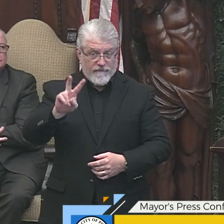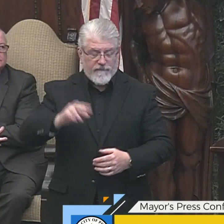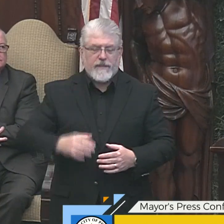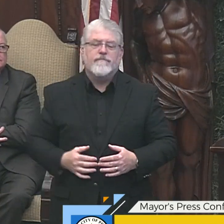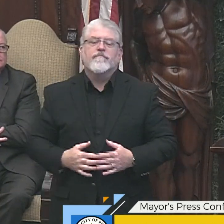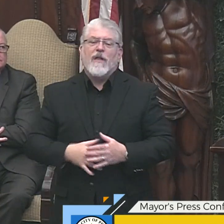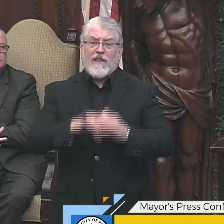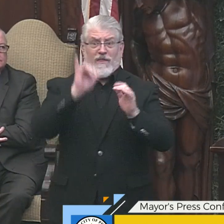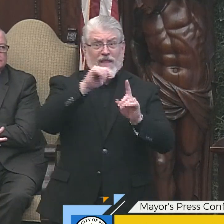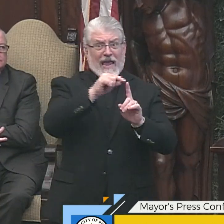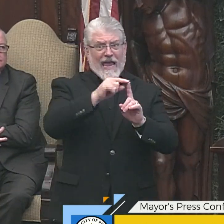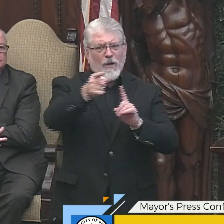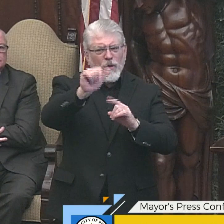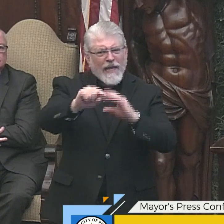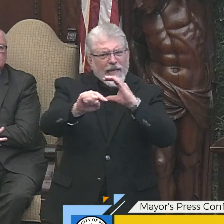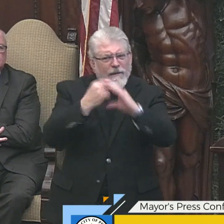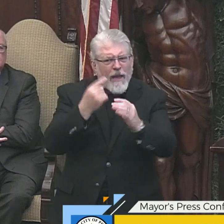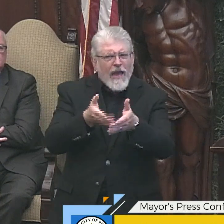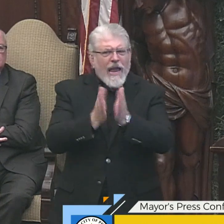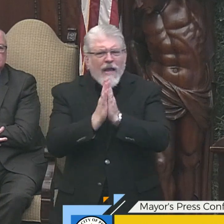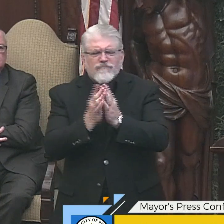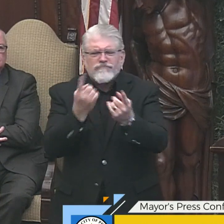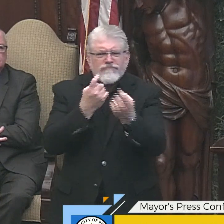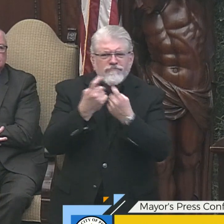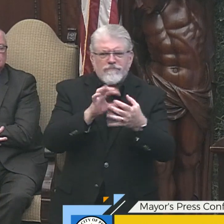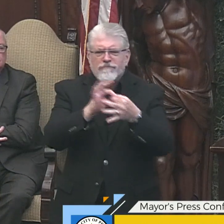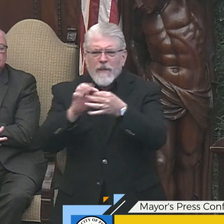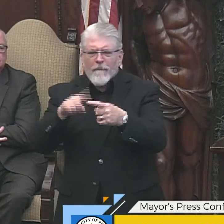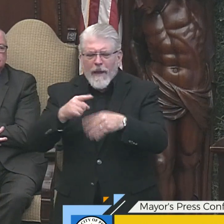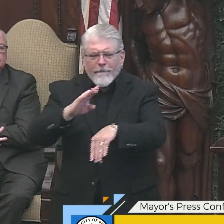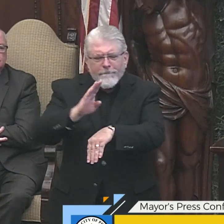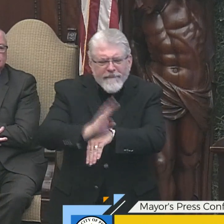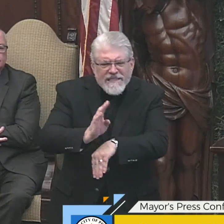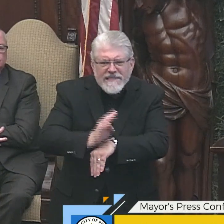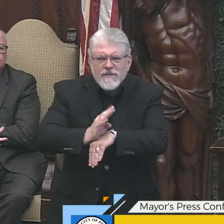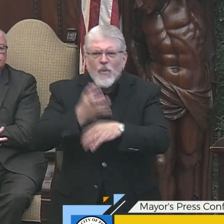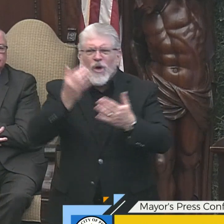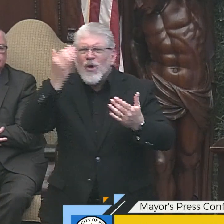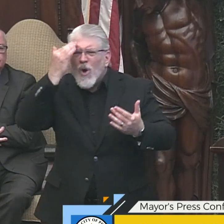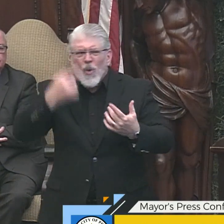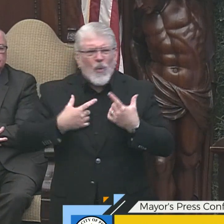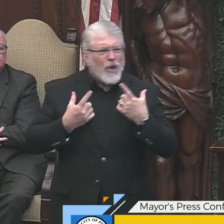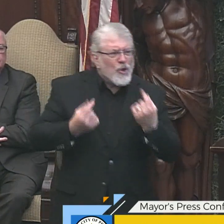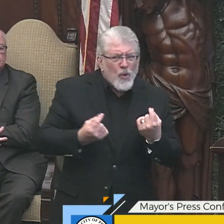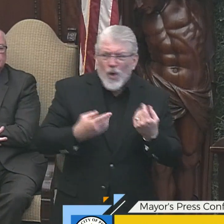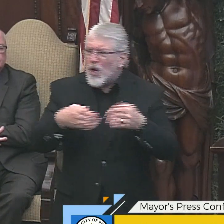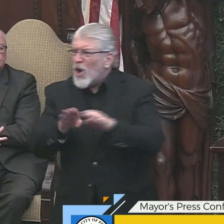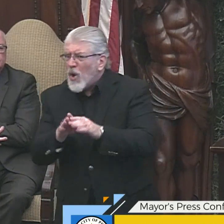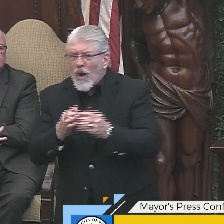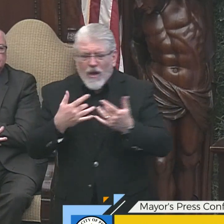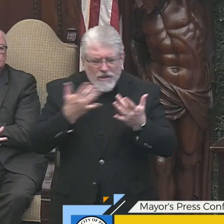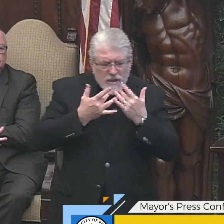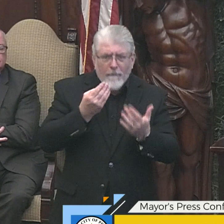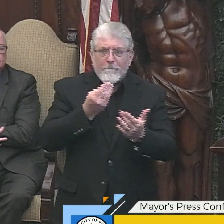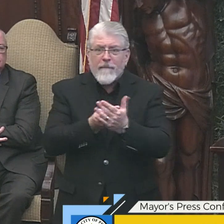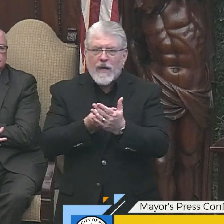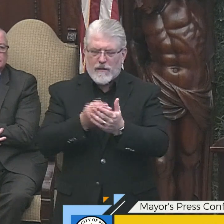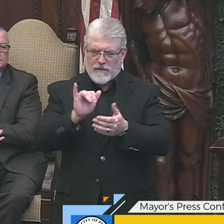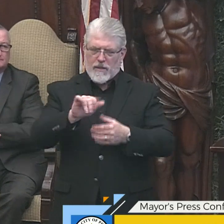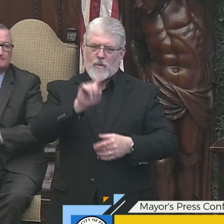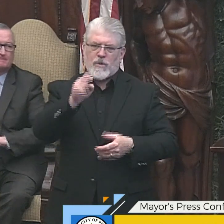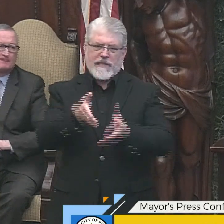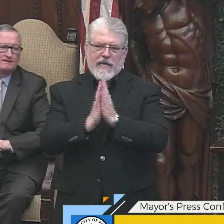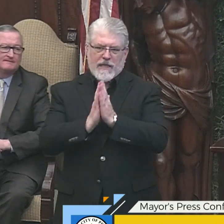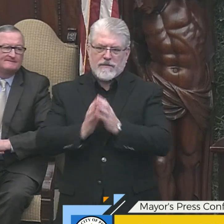to the health department, and licenses and inspections depending on the nature of the business. 311 is staffed during normal business